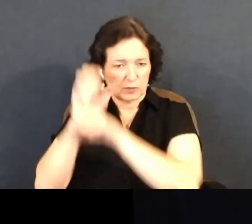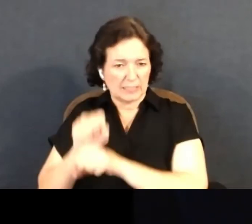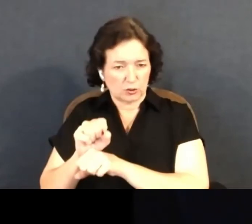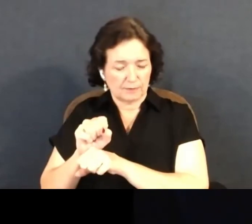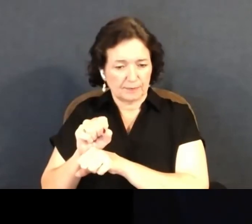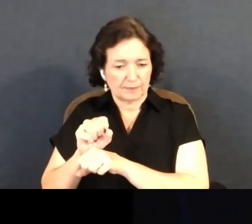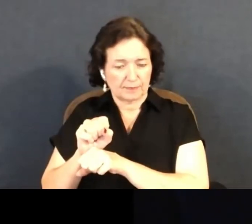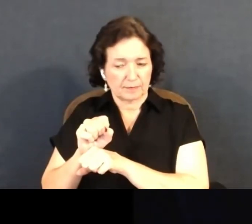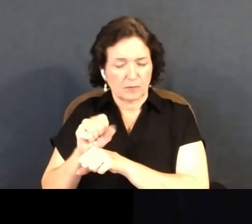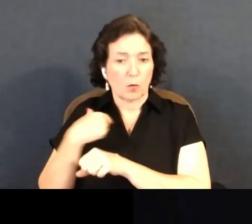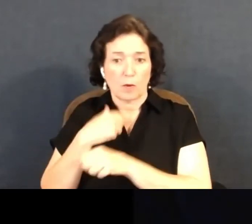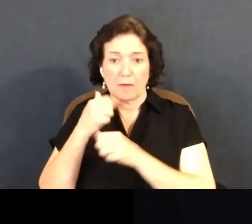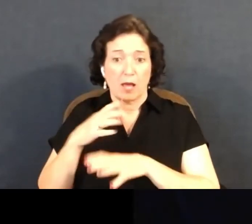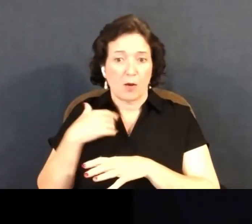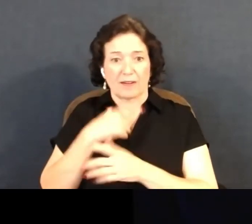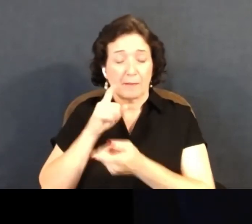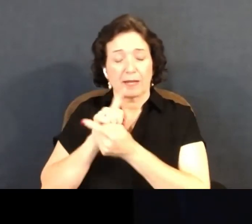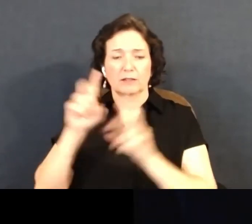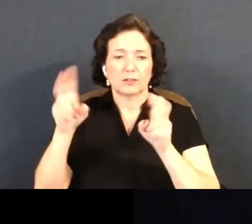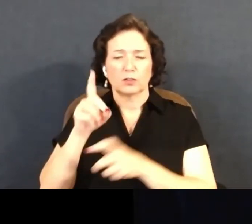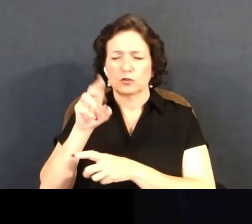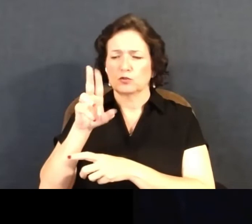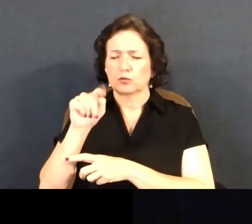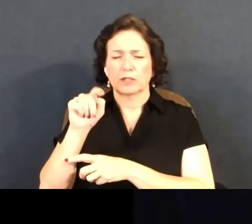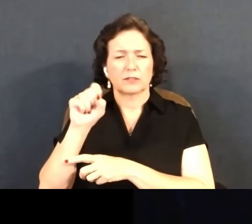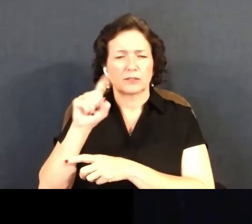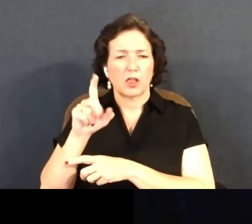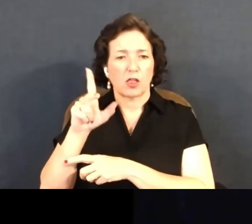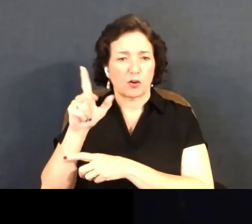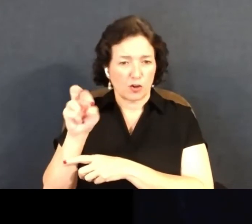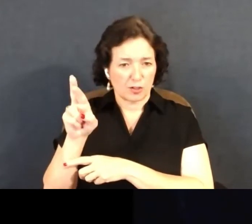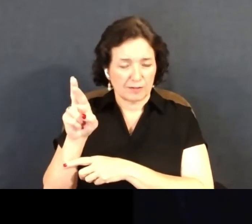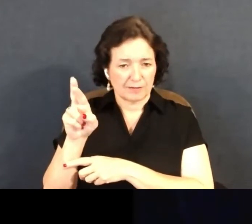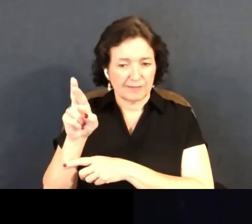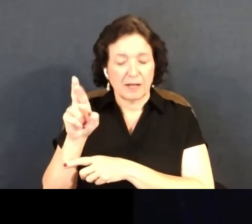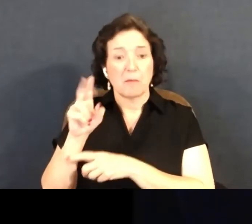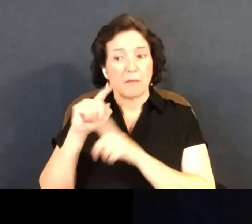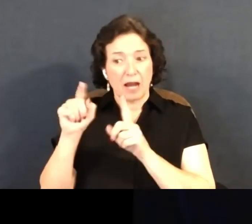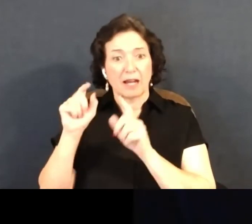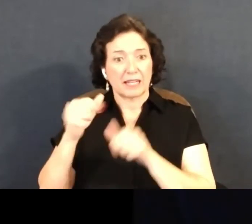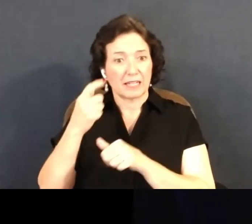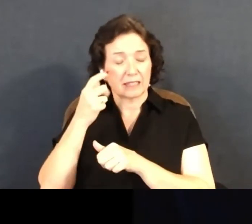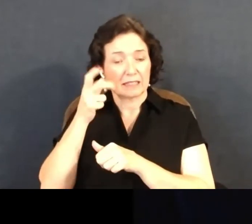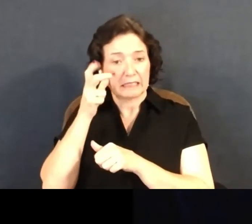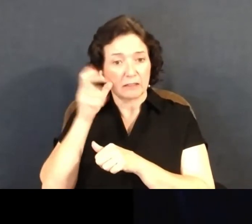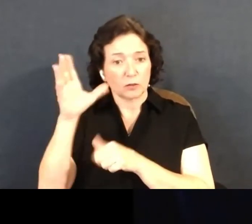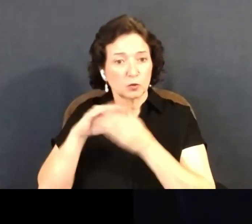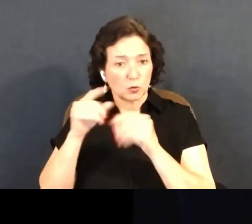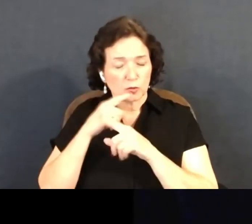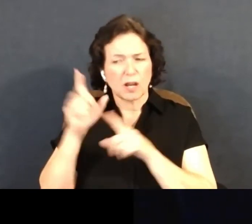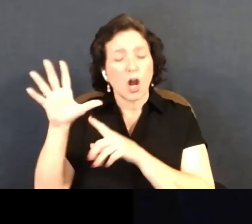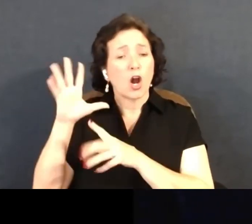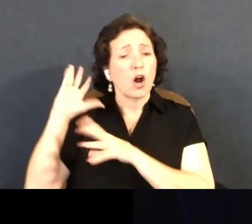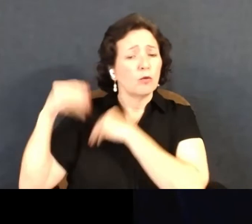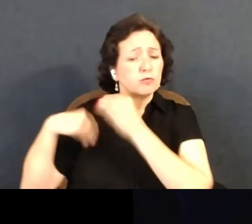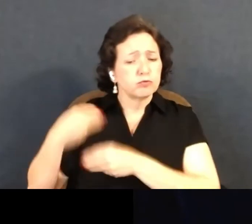the chance to meet a Drutzala, let alone hear her stories. The tradition that she tells from was